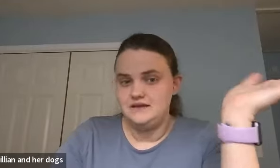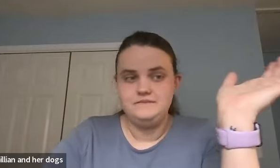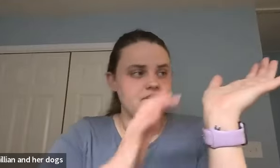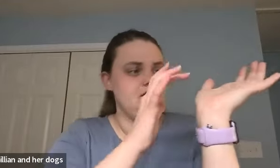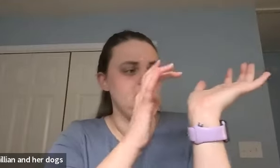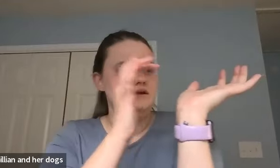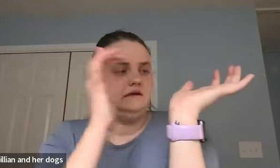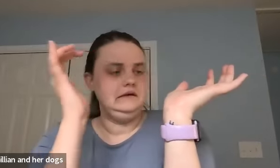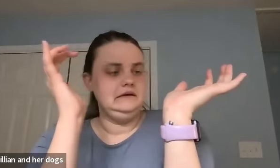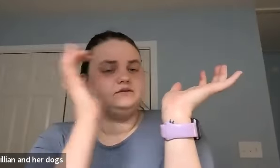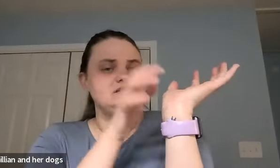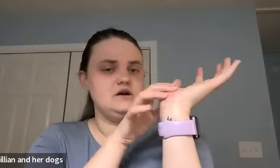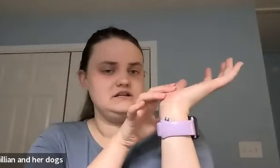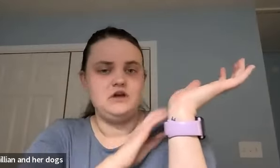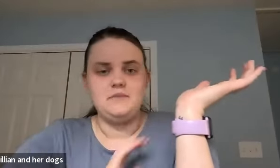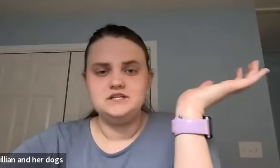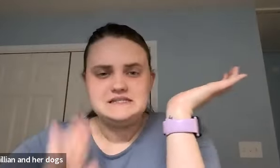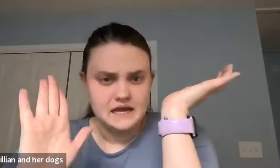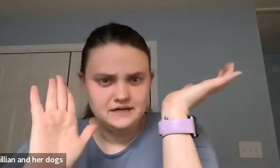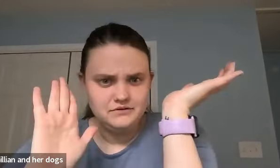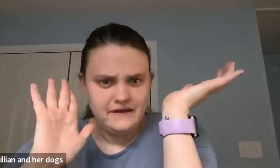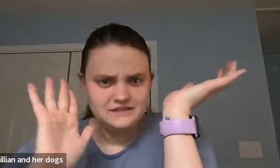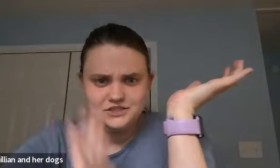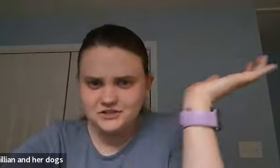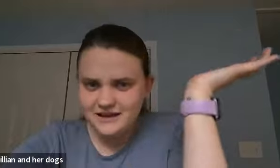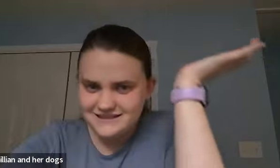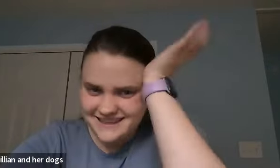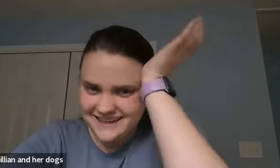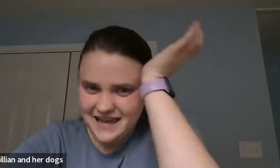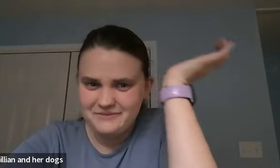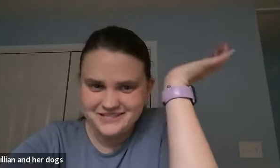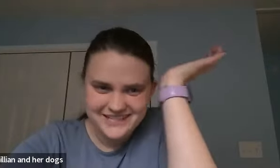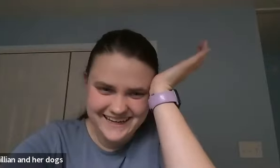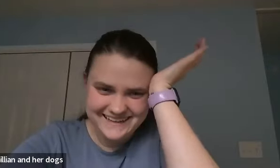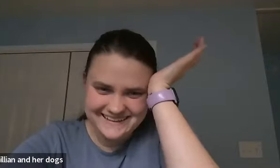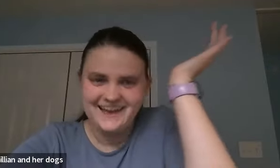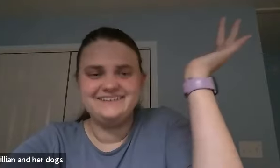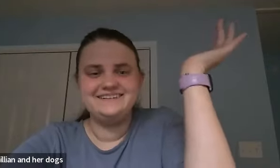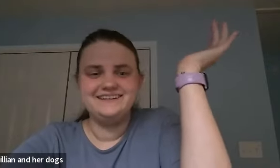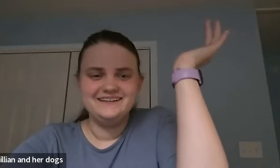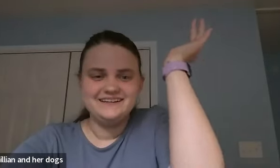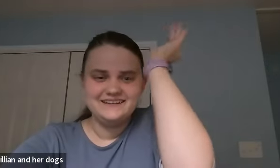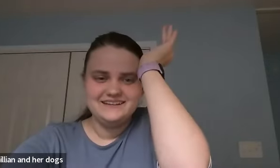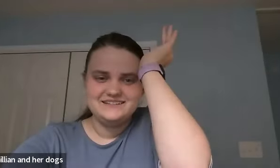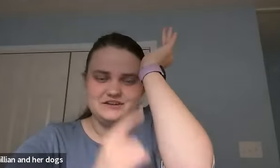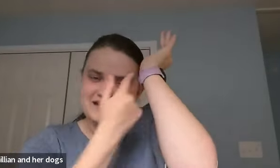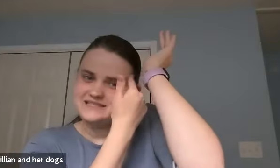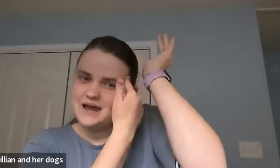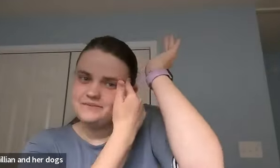be, it's always hard to describe. I'm gonna sign it real fast and show you guys. Cabbage. Yeah. So you kind of tap,